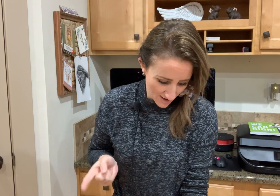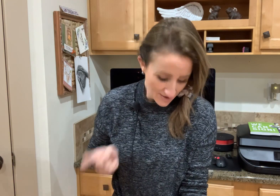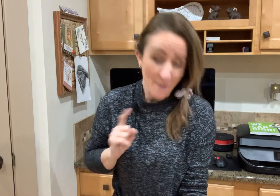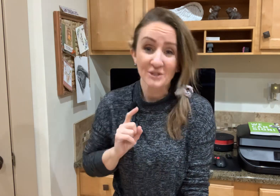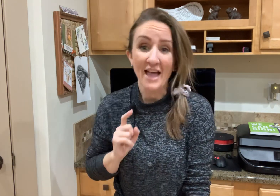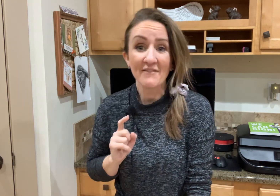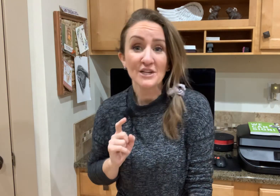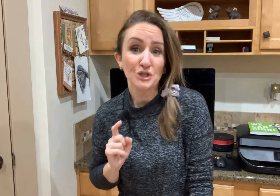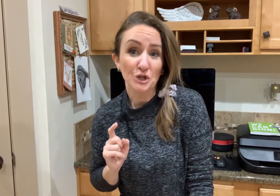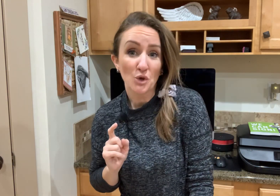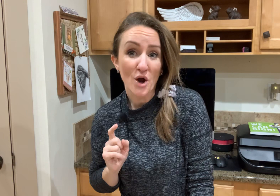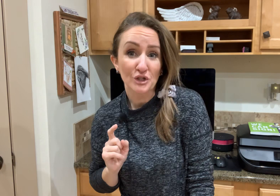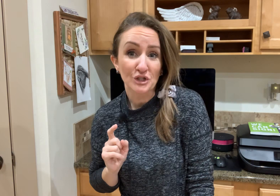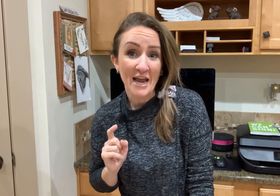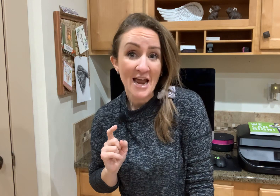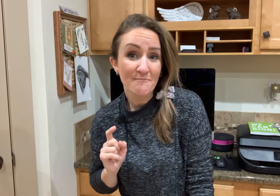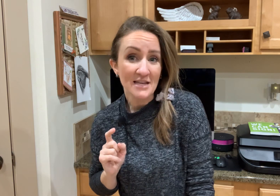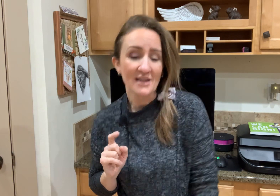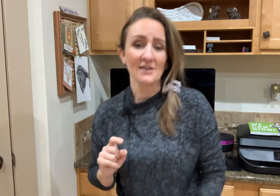Number 7, do you understand me?